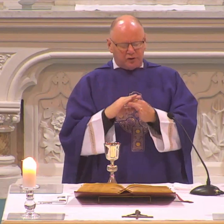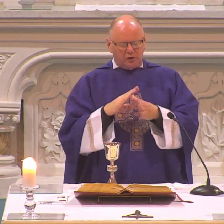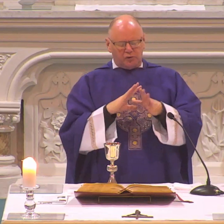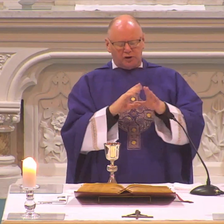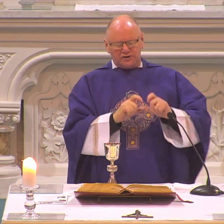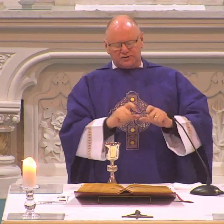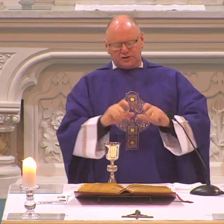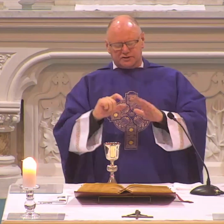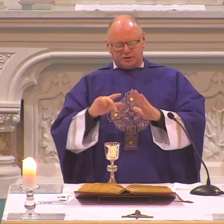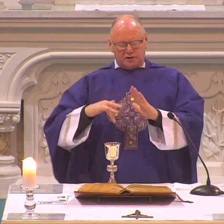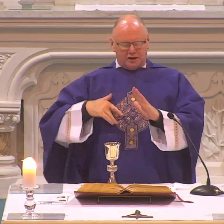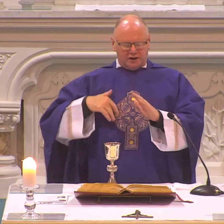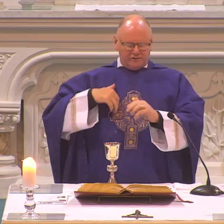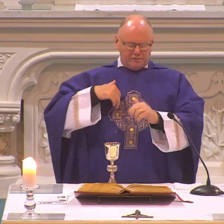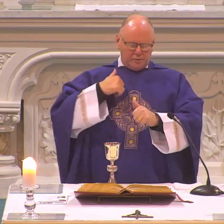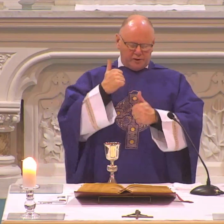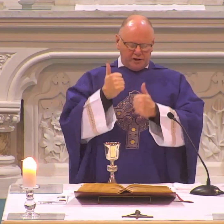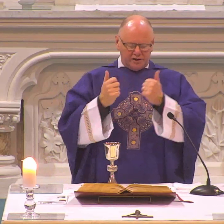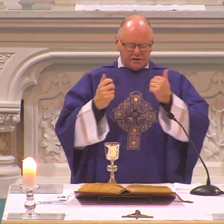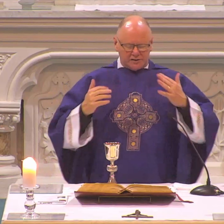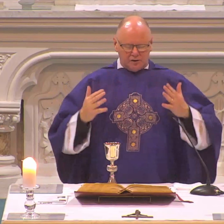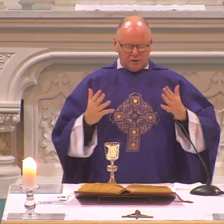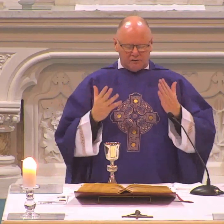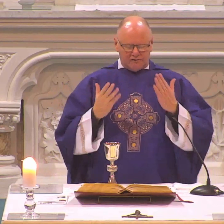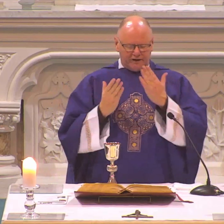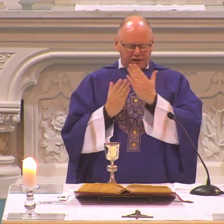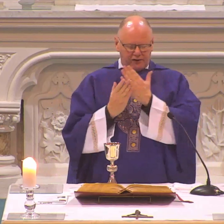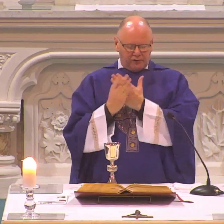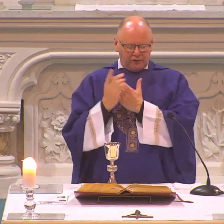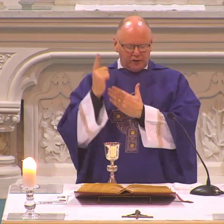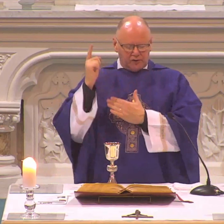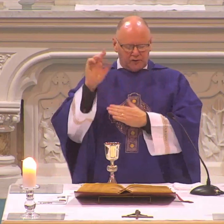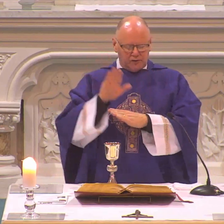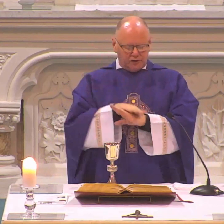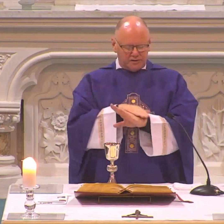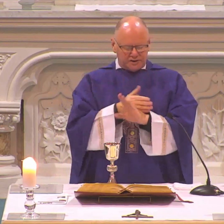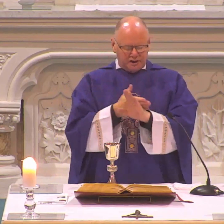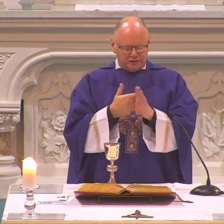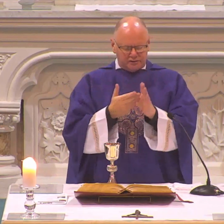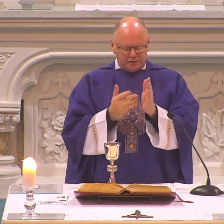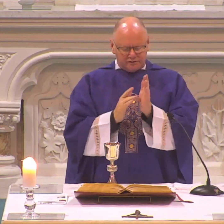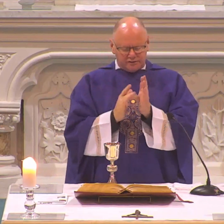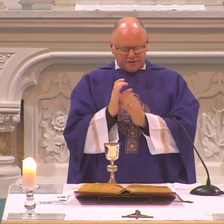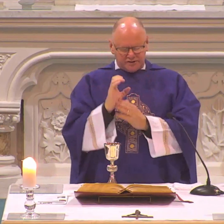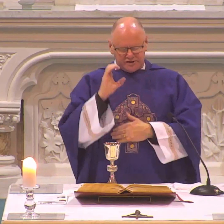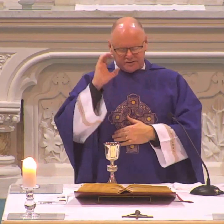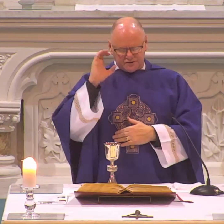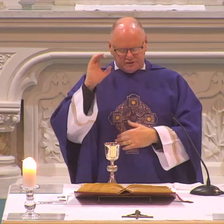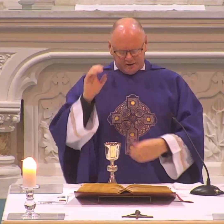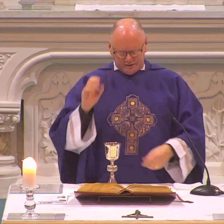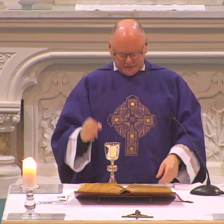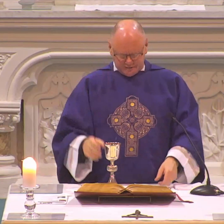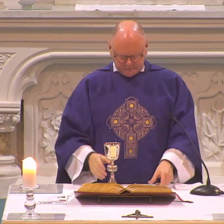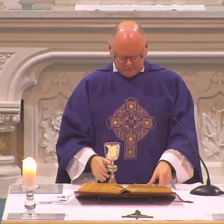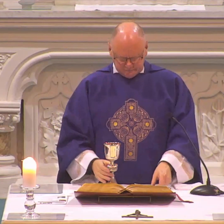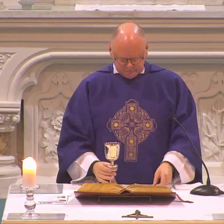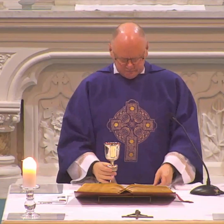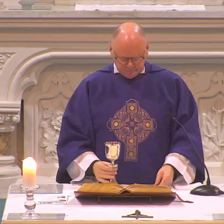be co-heirs to eternal life, and may praise and glorify you through your Son, Jesus